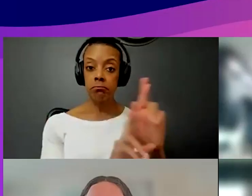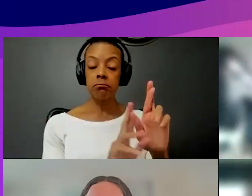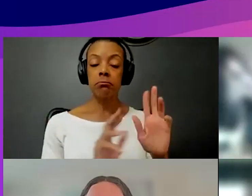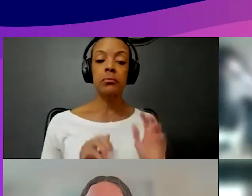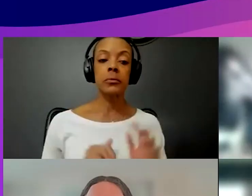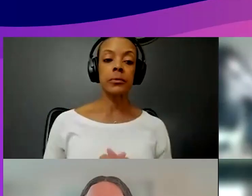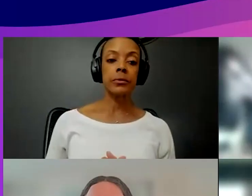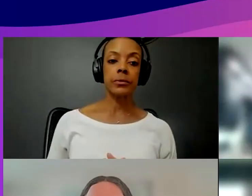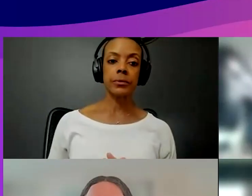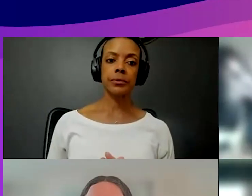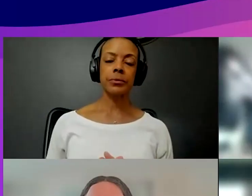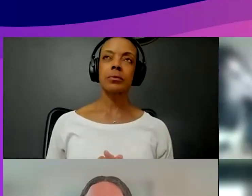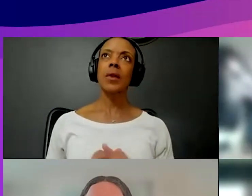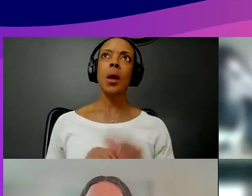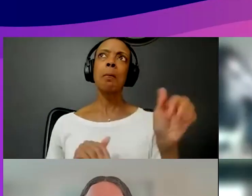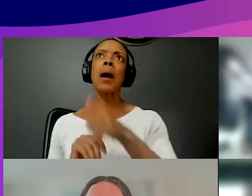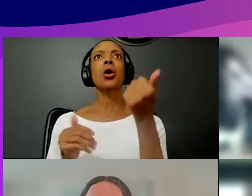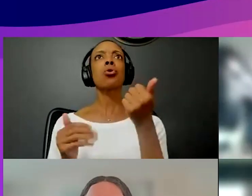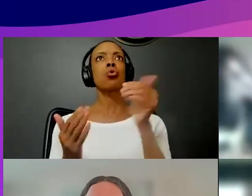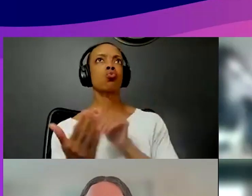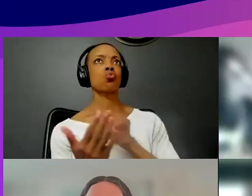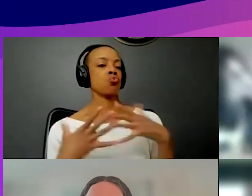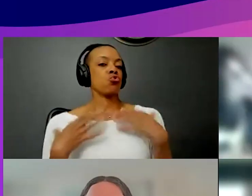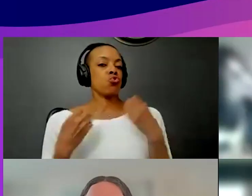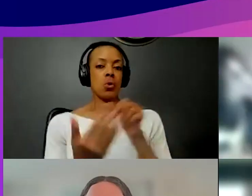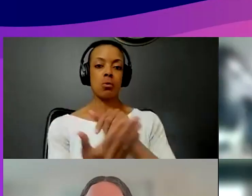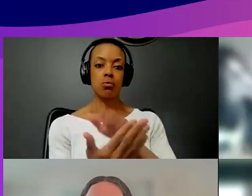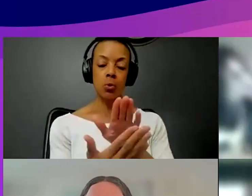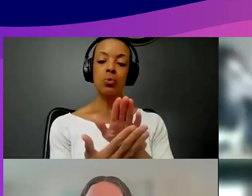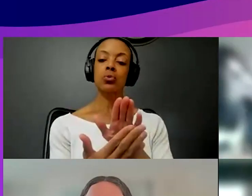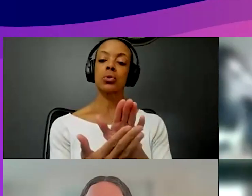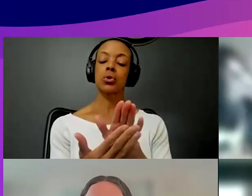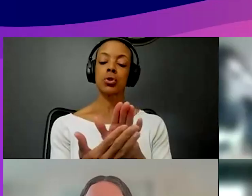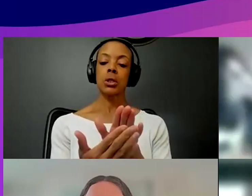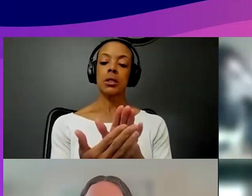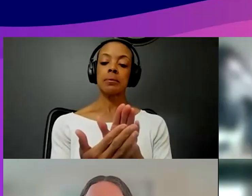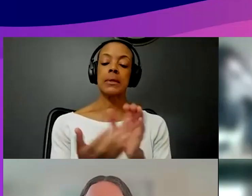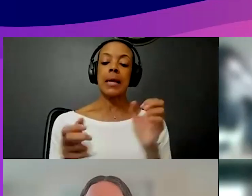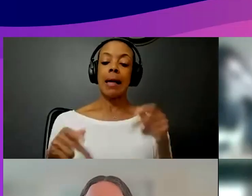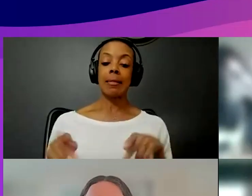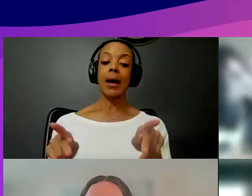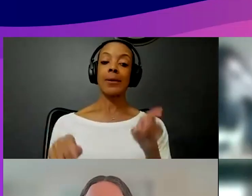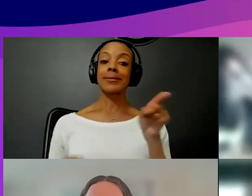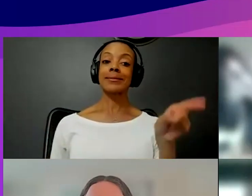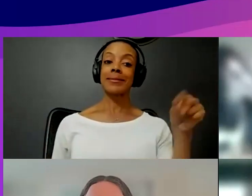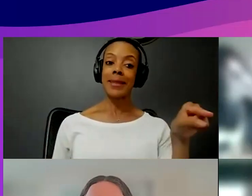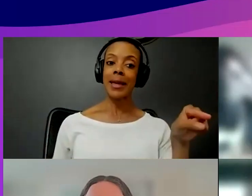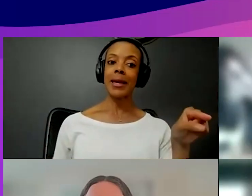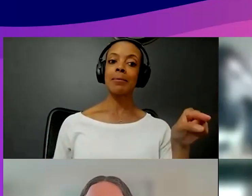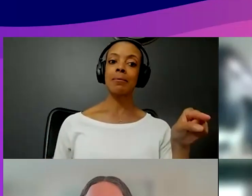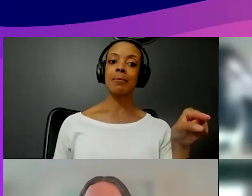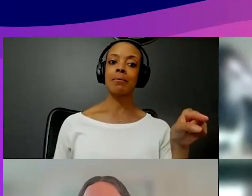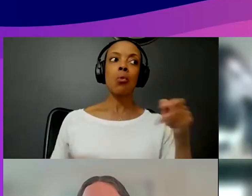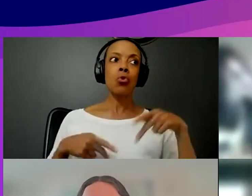think the other thing about a restorative approach is that it also allows and provides older adults with permission to hold